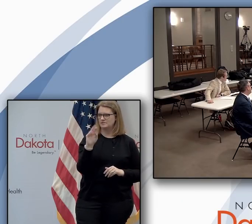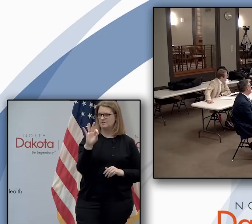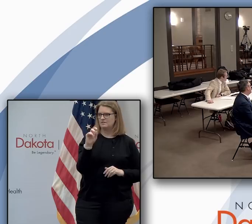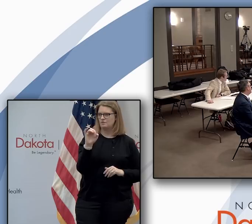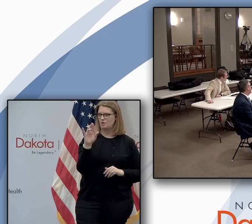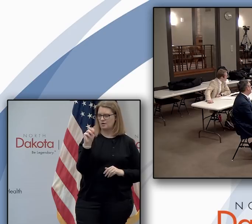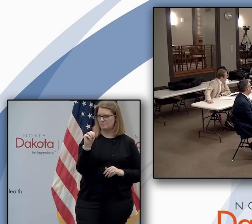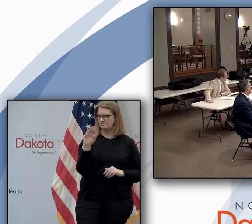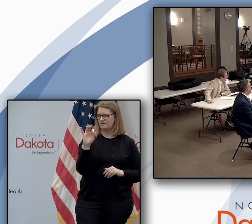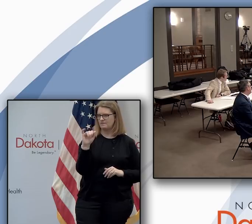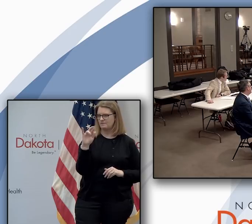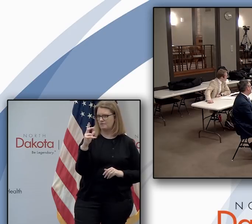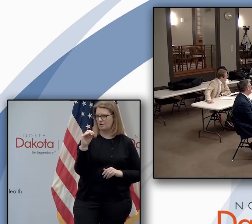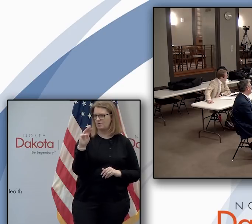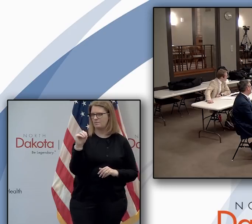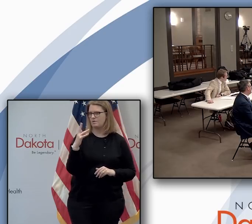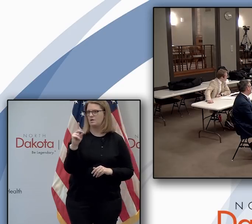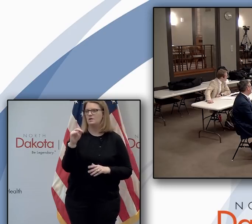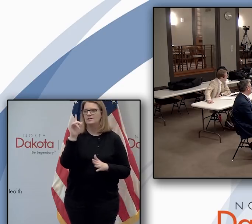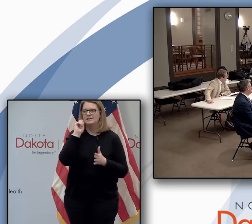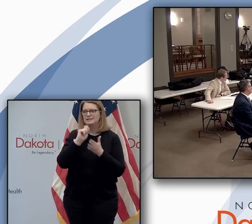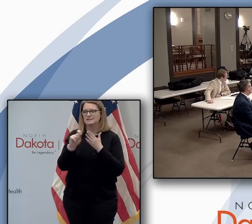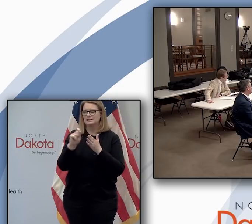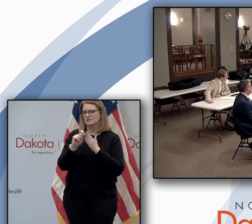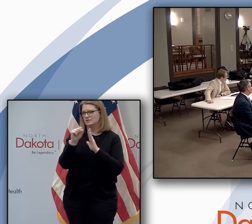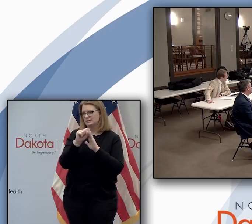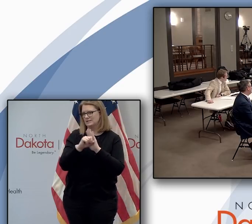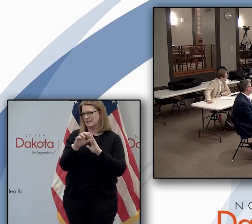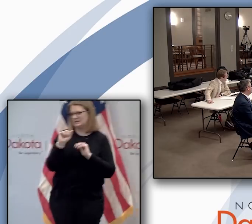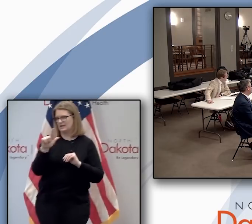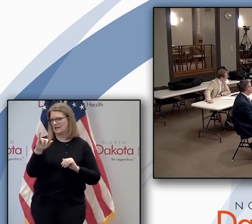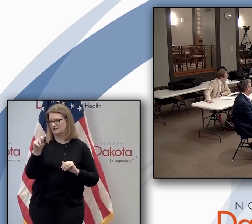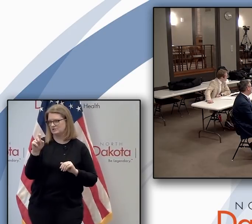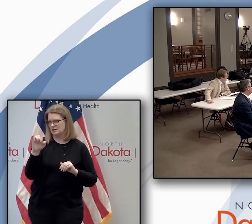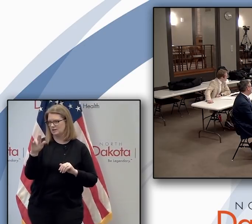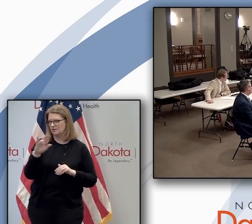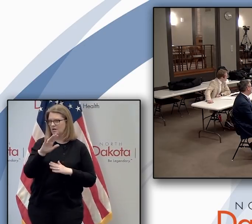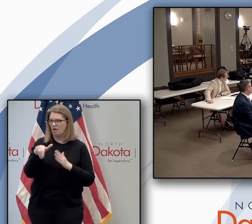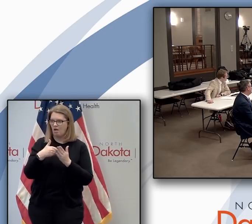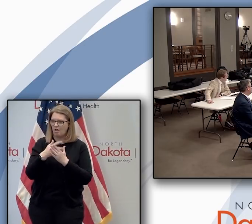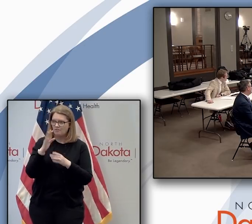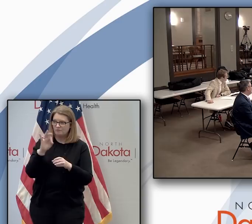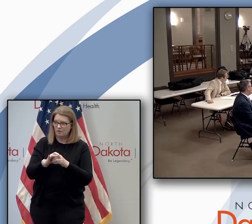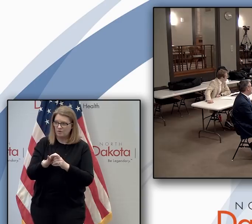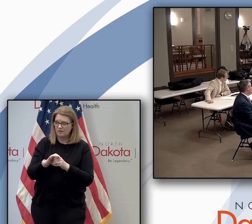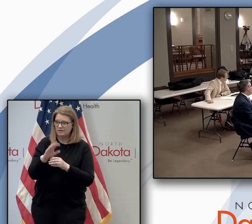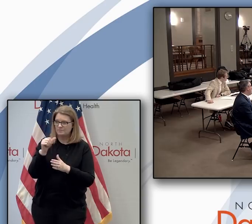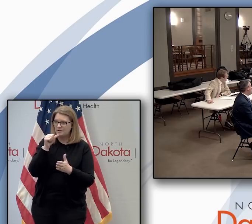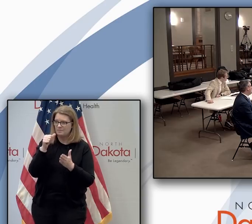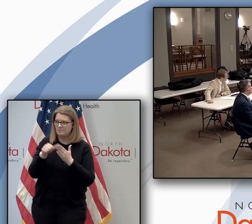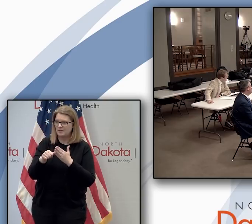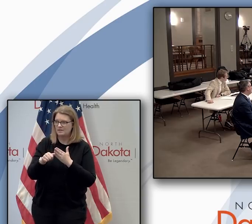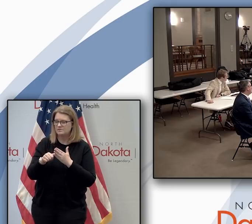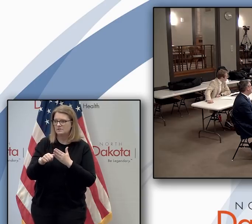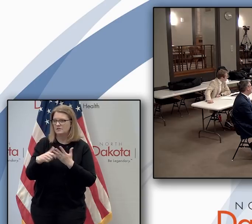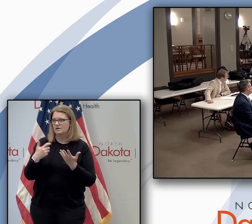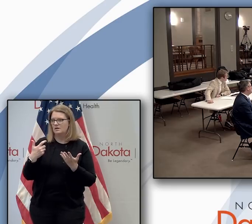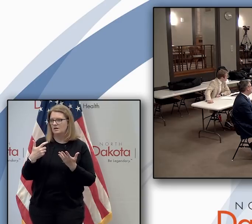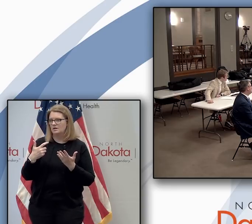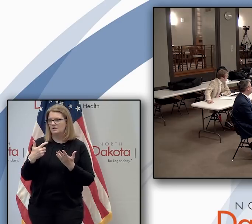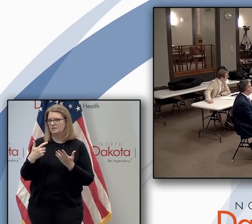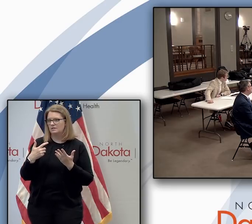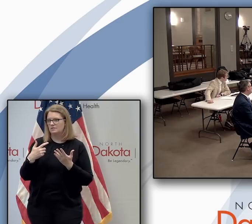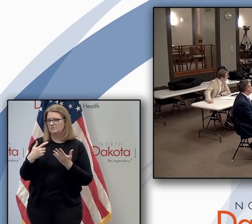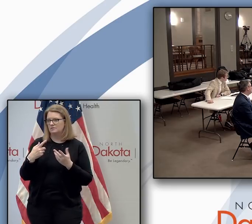Forum of Fargo-Moorhead. Secretary of State Al Jaeger said all voting would be by mail and that it was too late for polling locations. Are